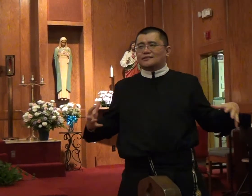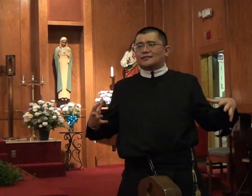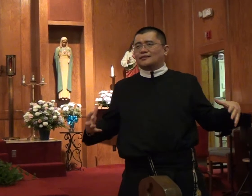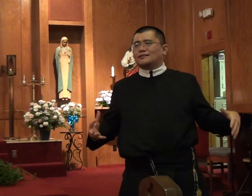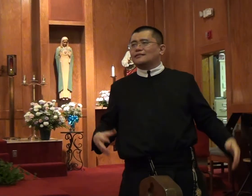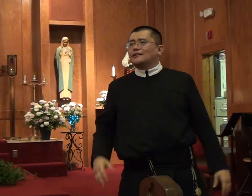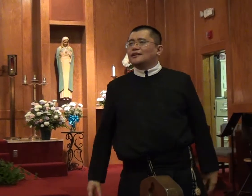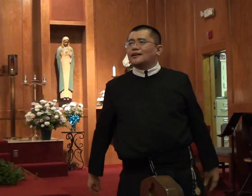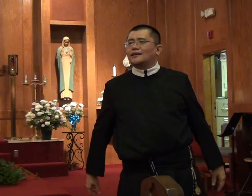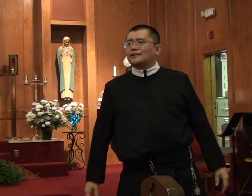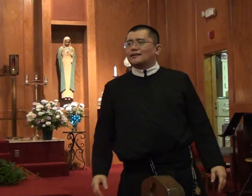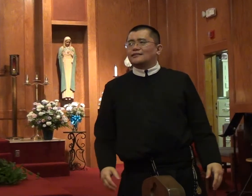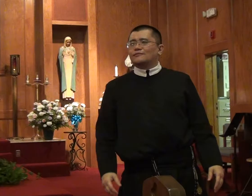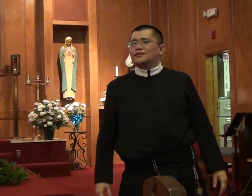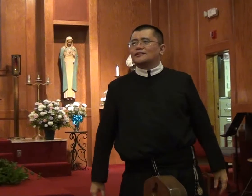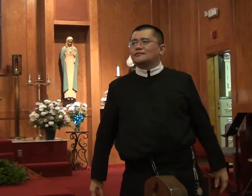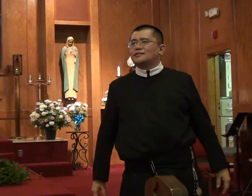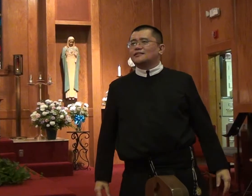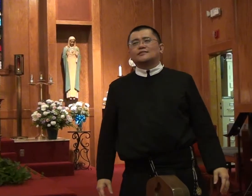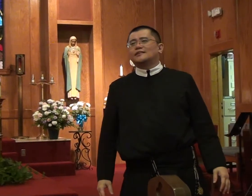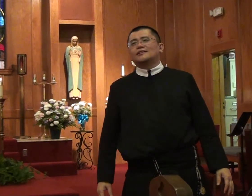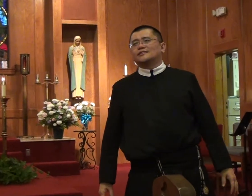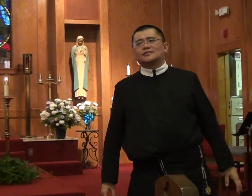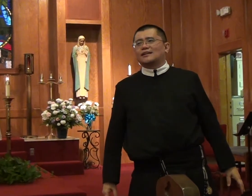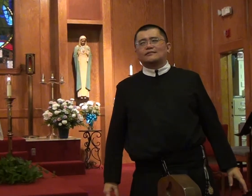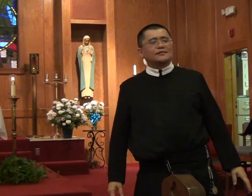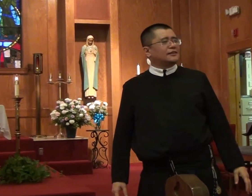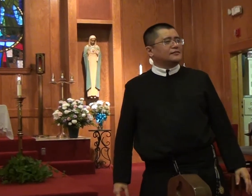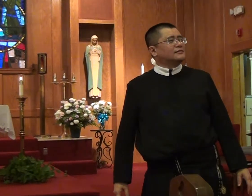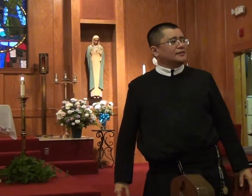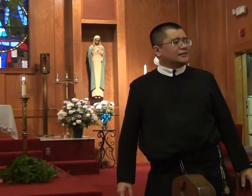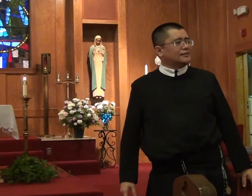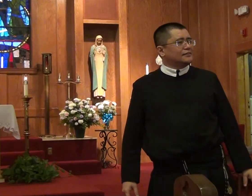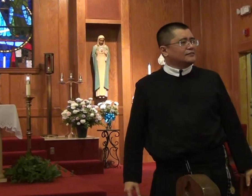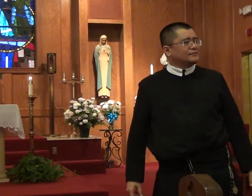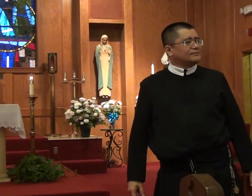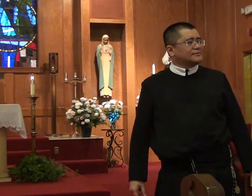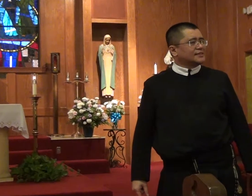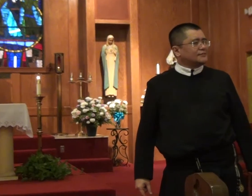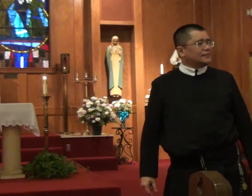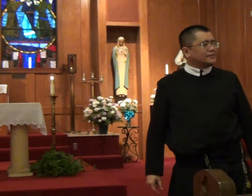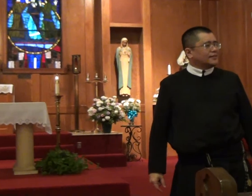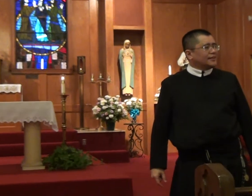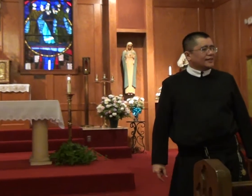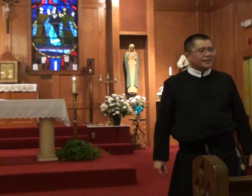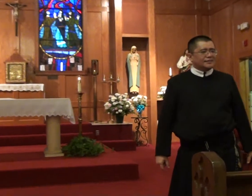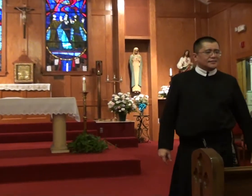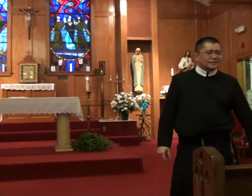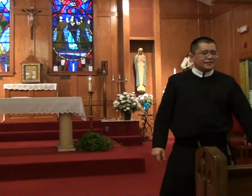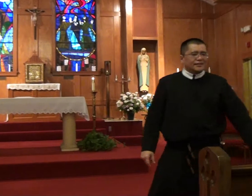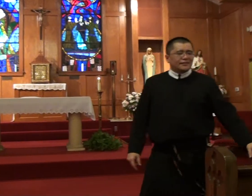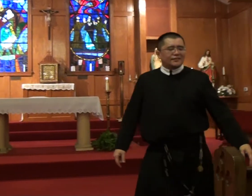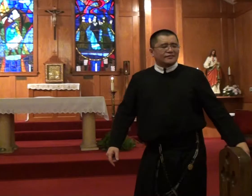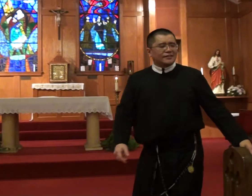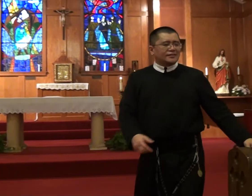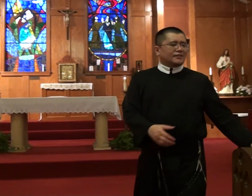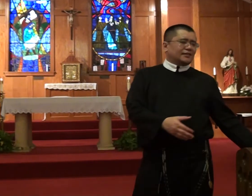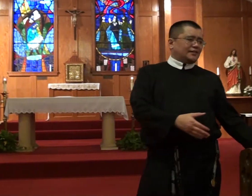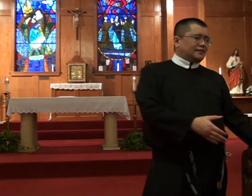like, and the American could not understand what they're doing. And then so, When you talk and they